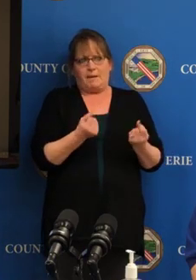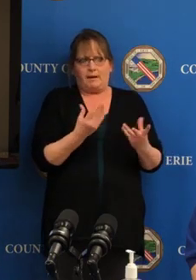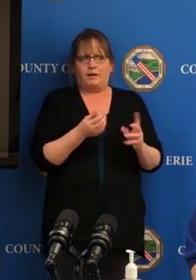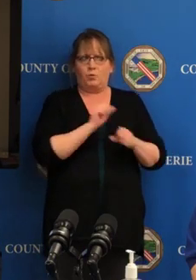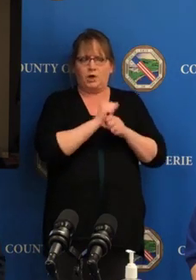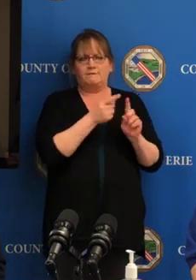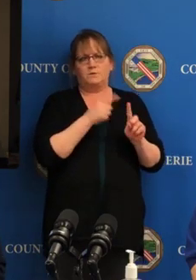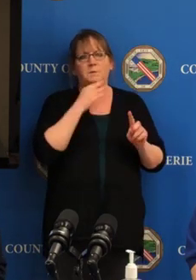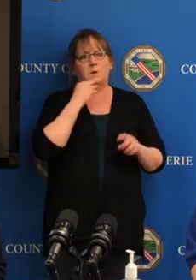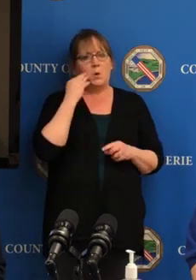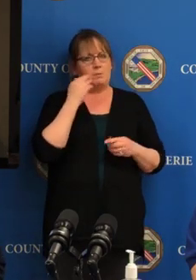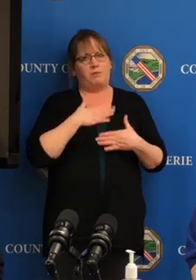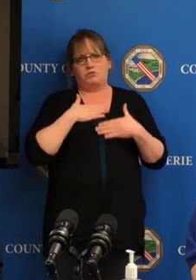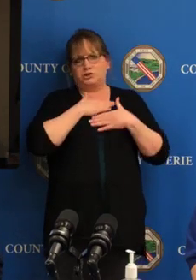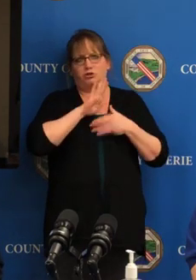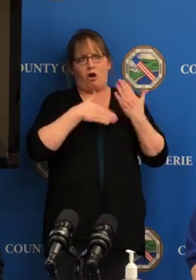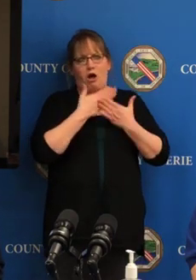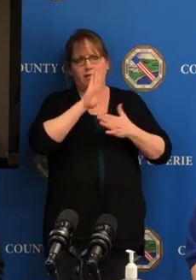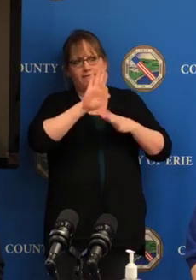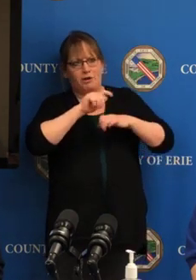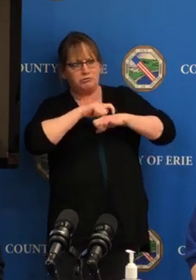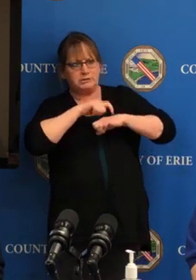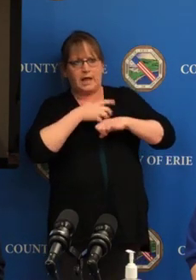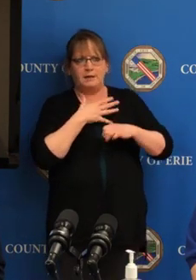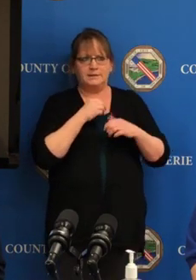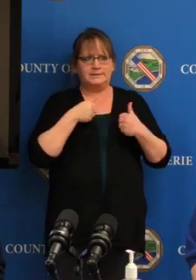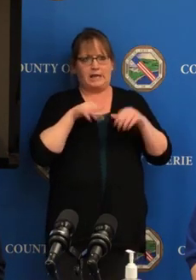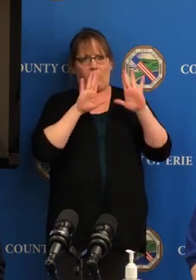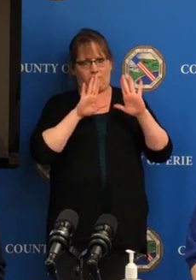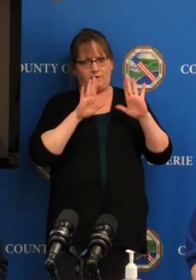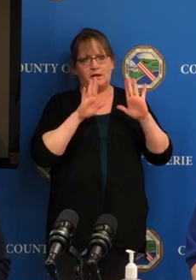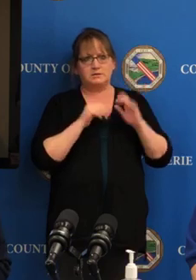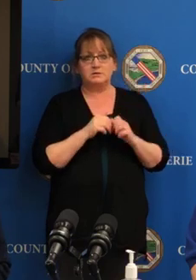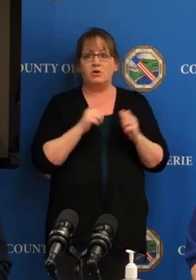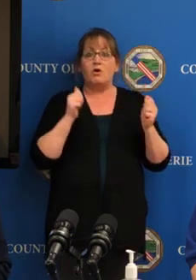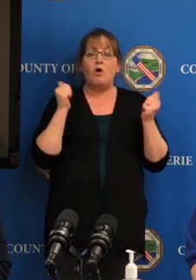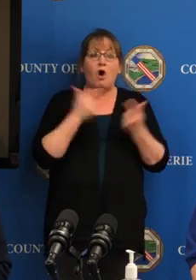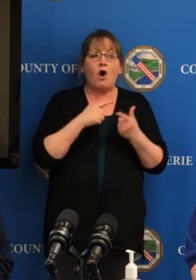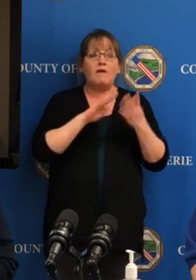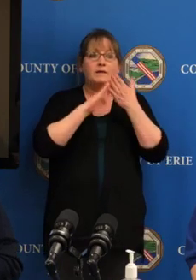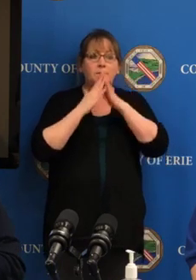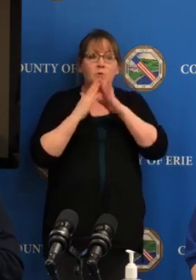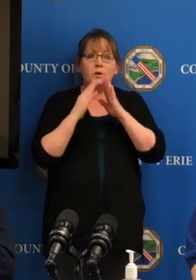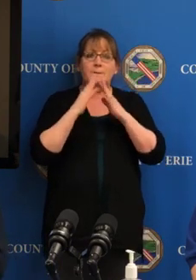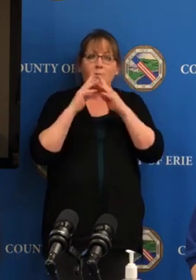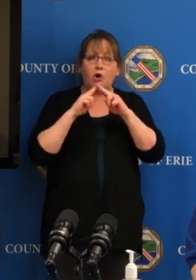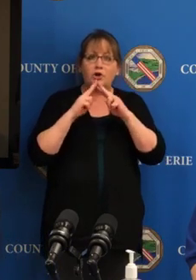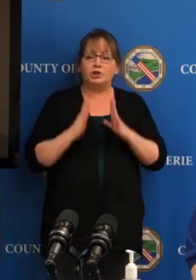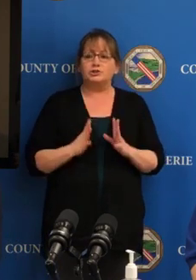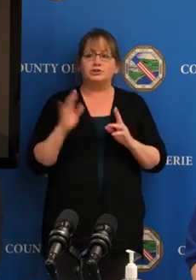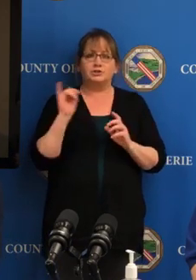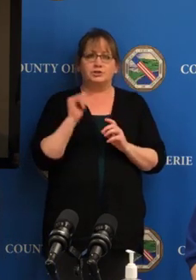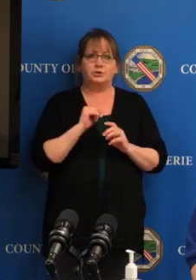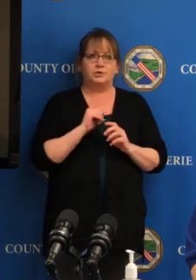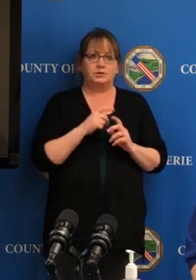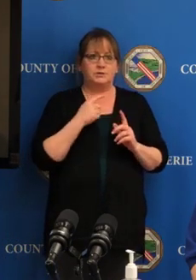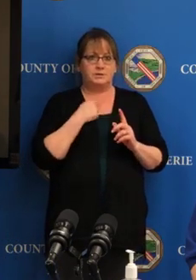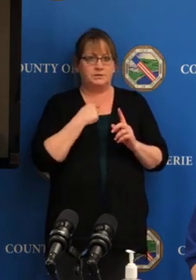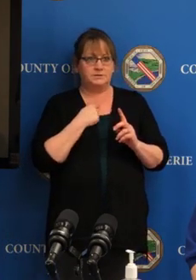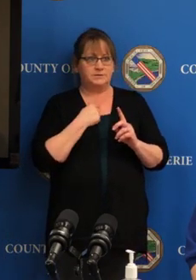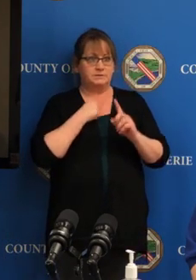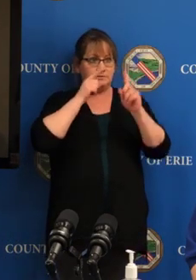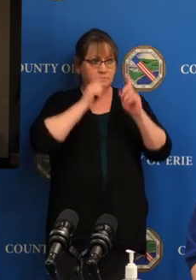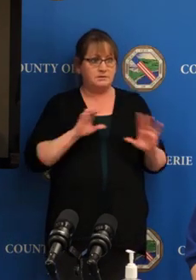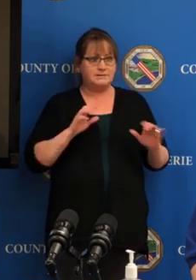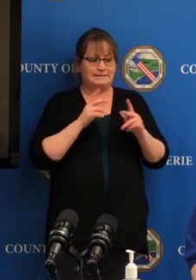really appreciate all the time and the sacrifice that they are putting in. Also, all the community partners that we have. The mission of taking care of seniors cannot just